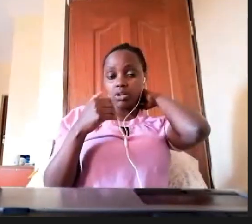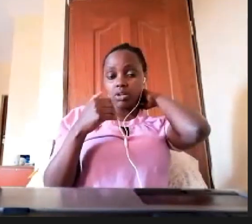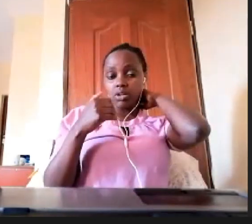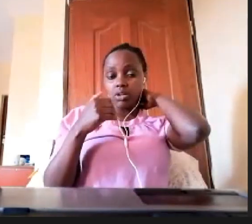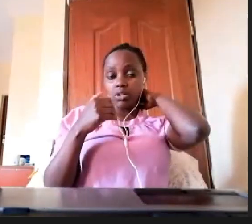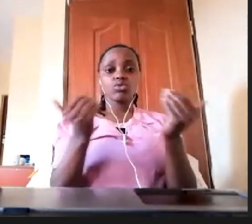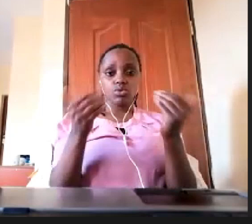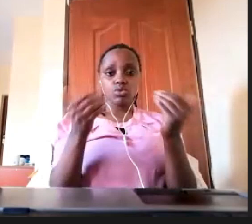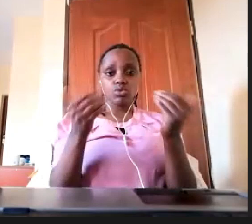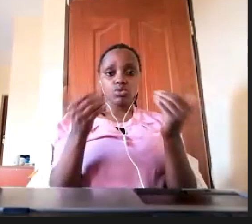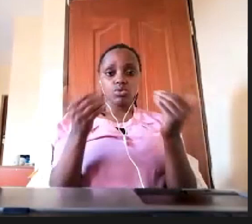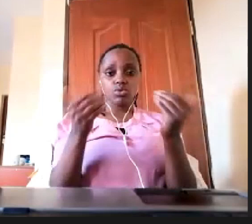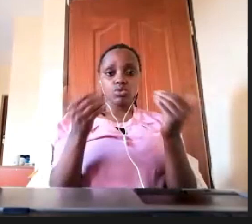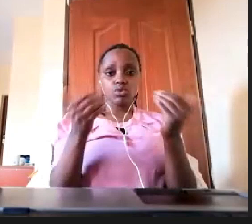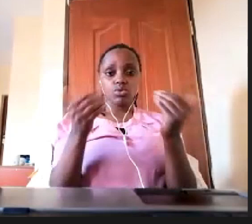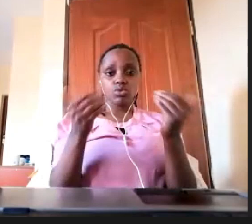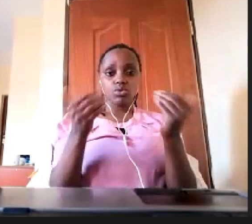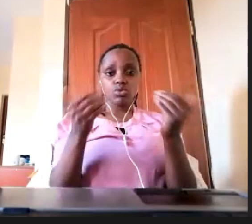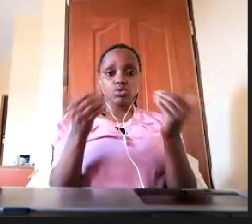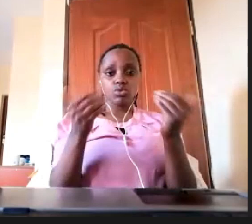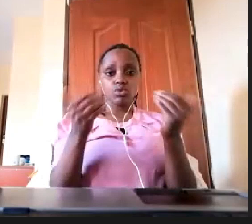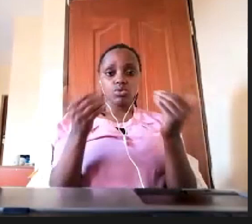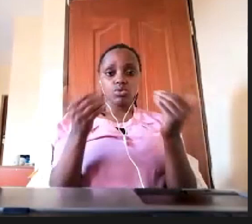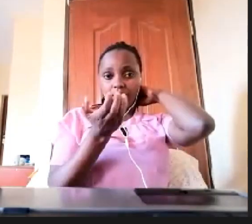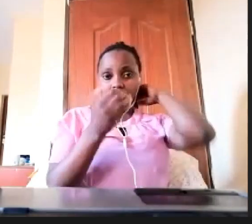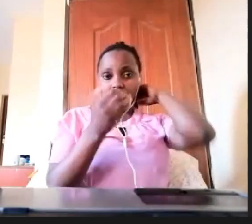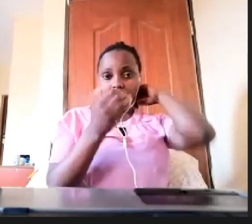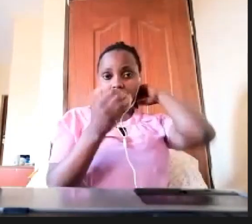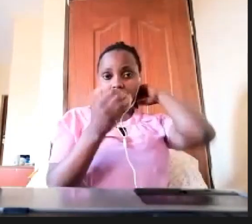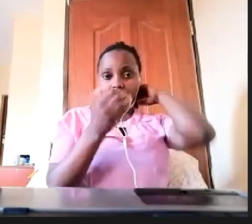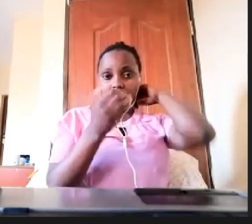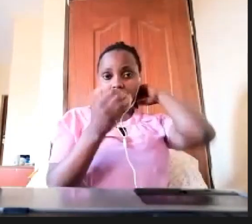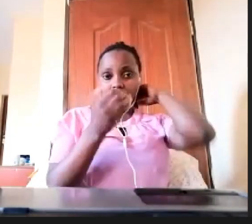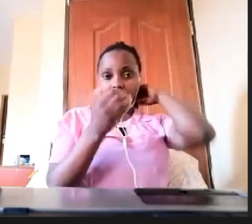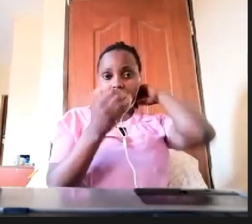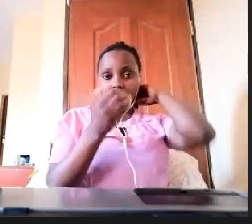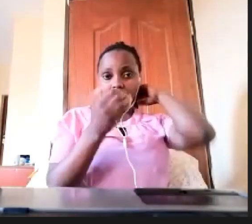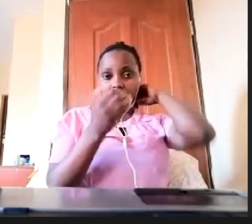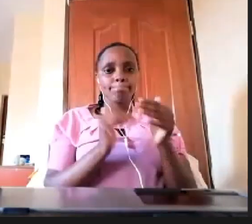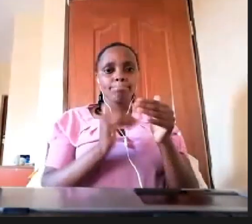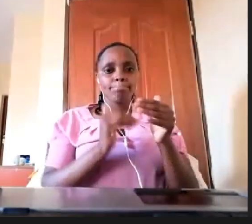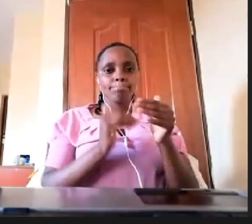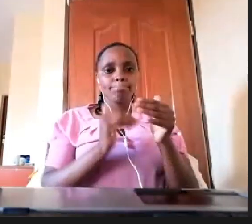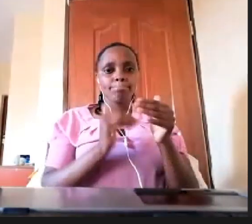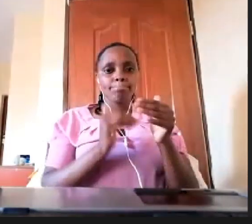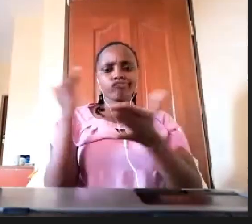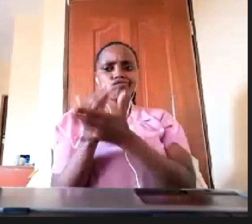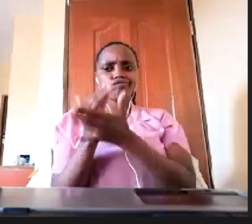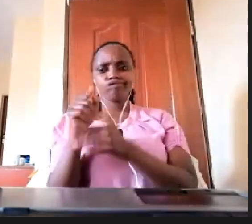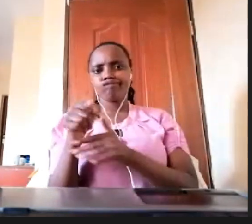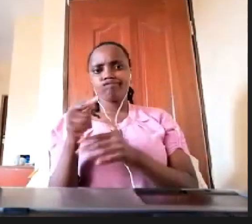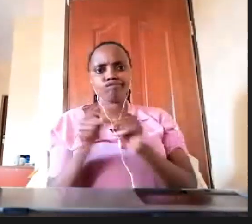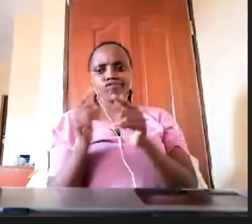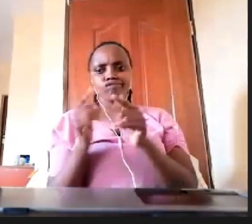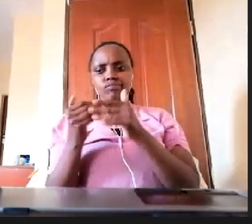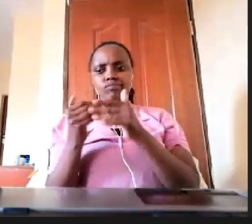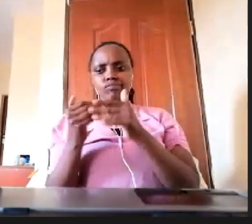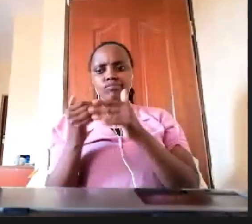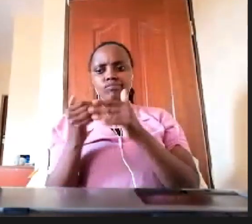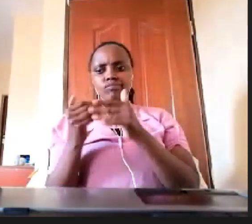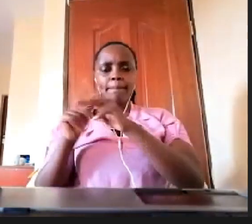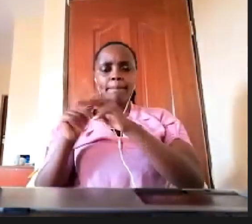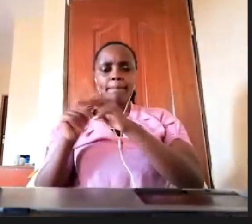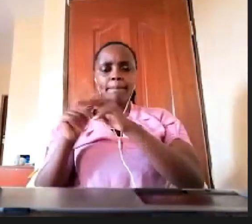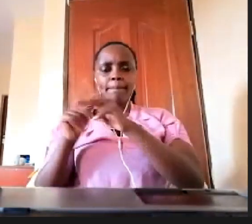behind? CSOs need to coordinate more. We need to stop these incidents. As I said at the very beginning of